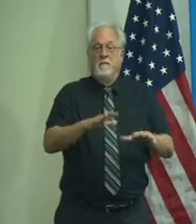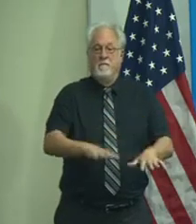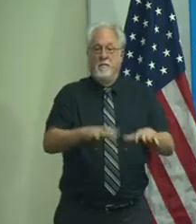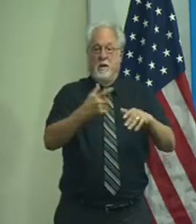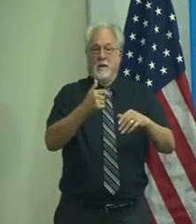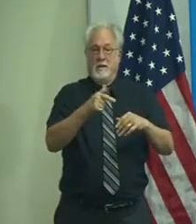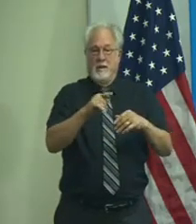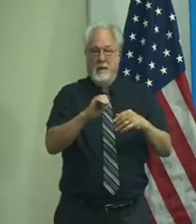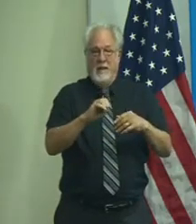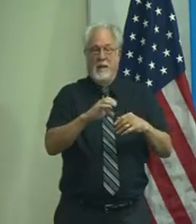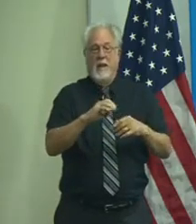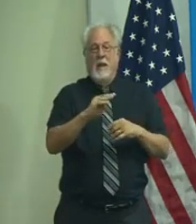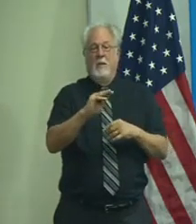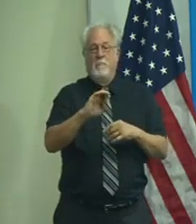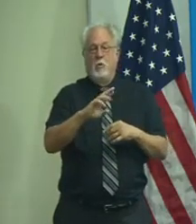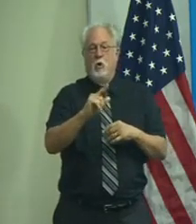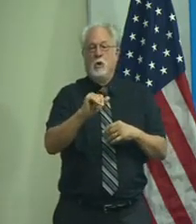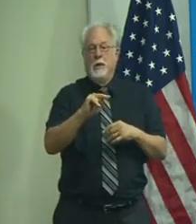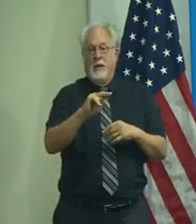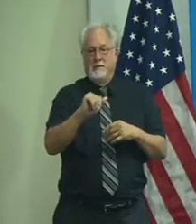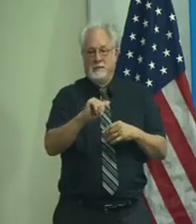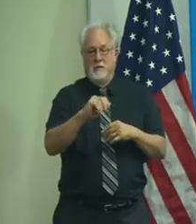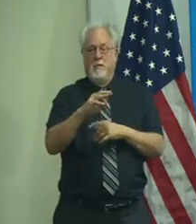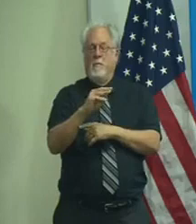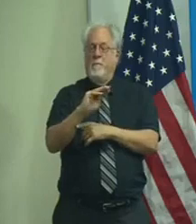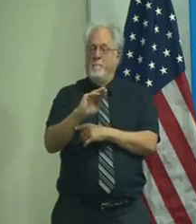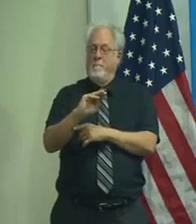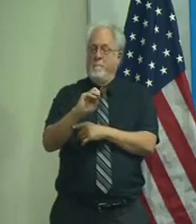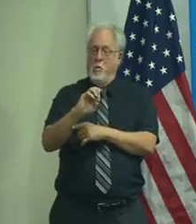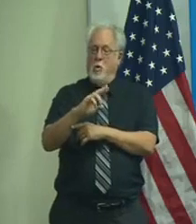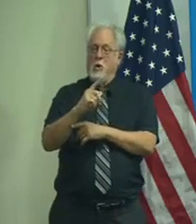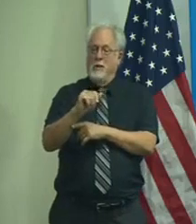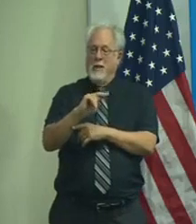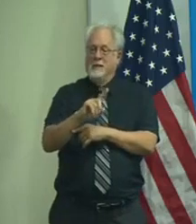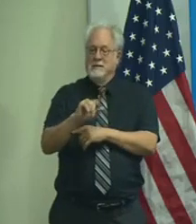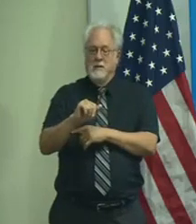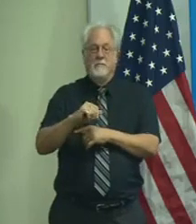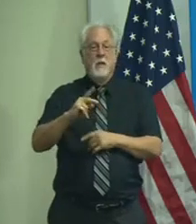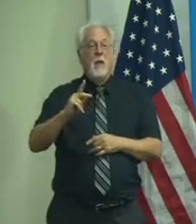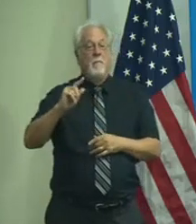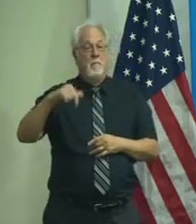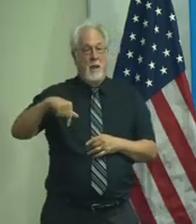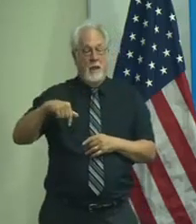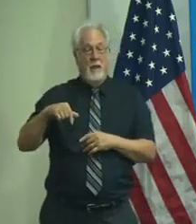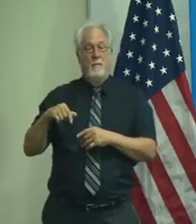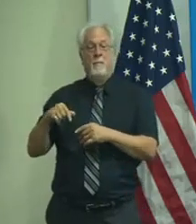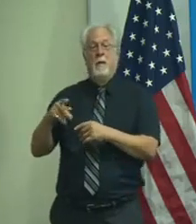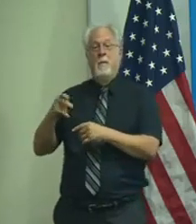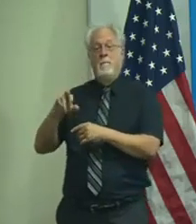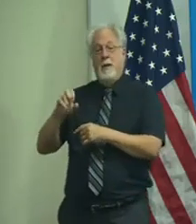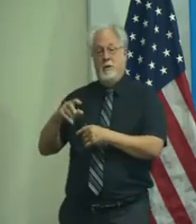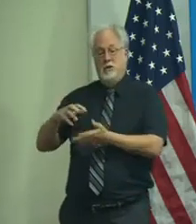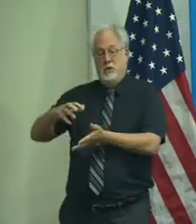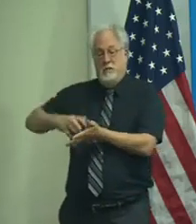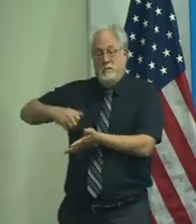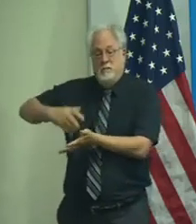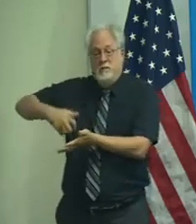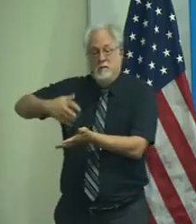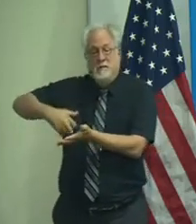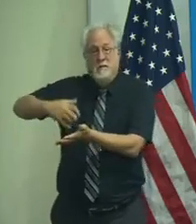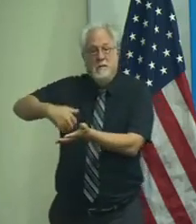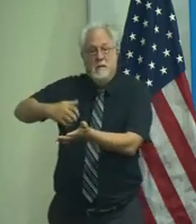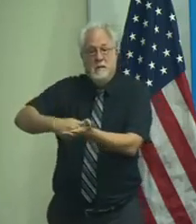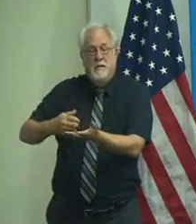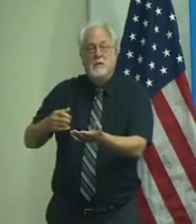the Morganza to the Gulf Levee Protection System. In Plaquemines Parish, emergency dredge work was performed in order to